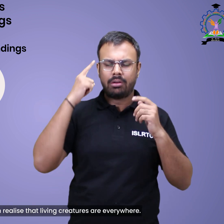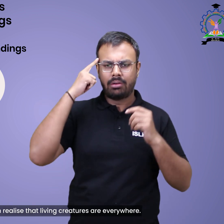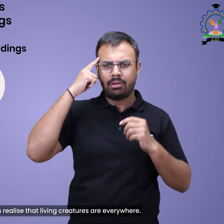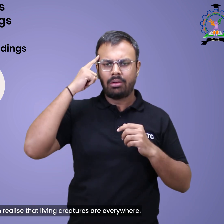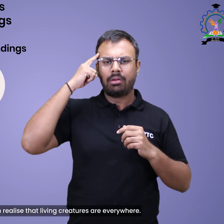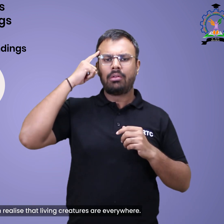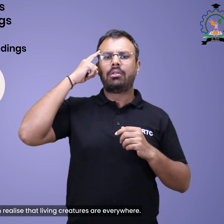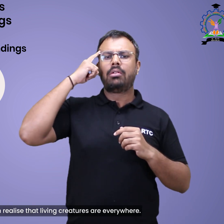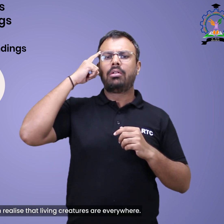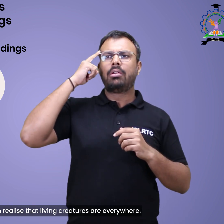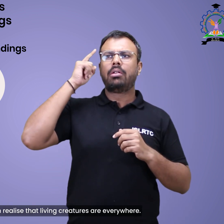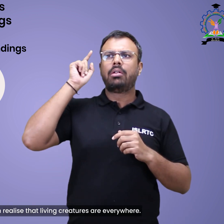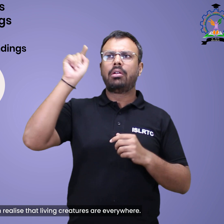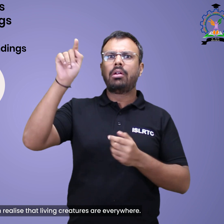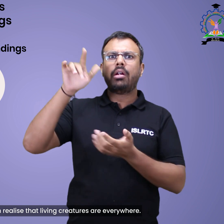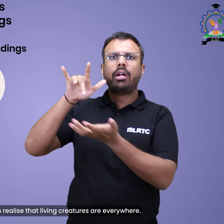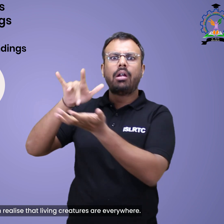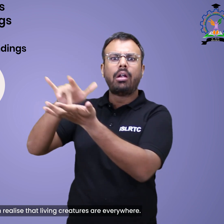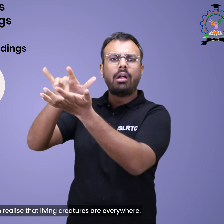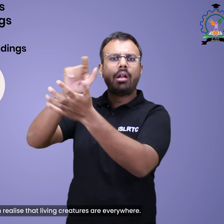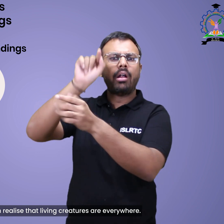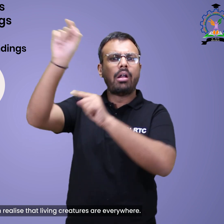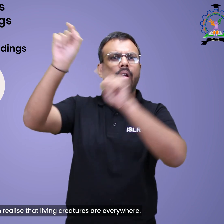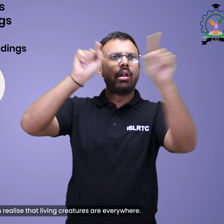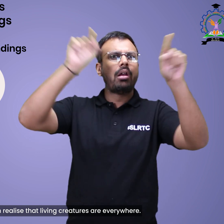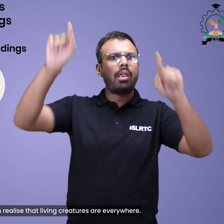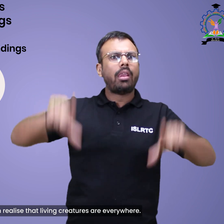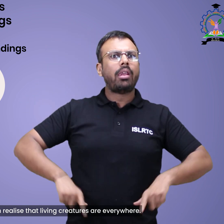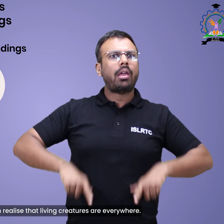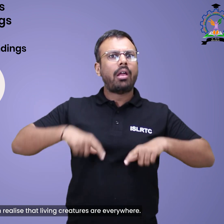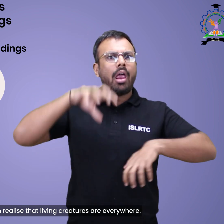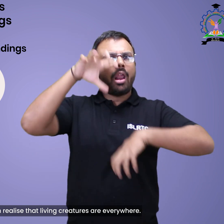This made them realize that living creatures are everywhere.